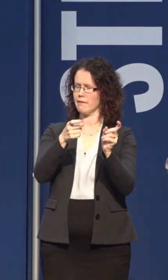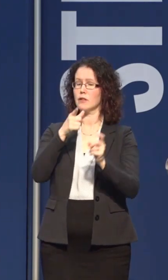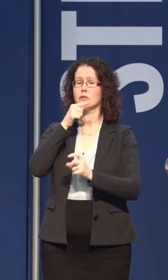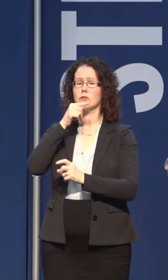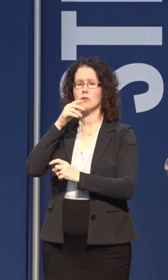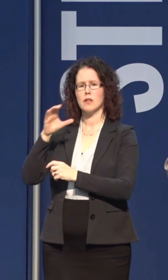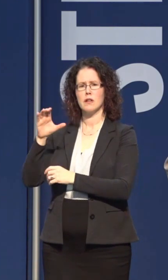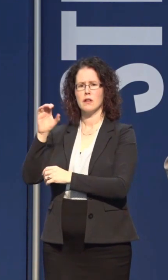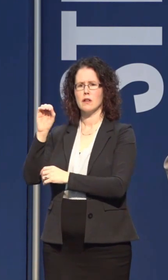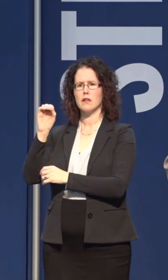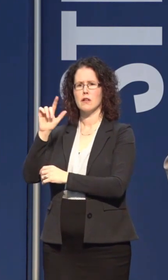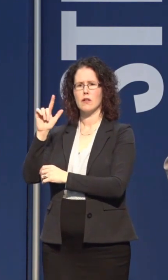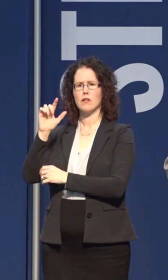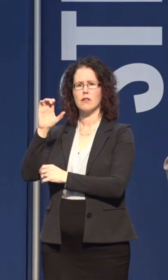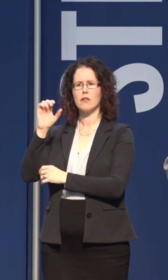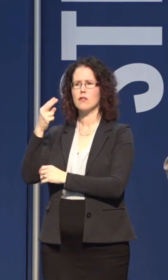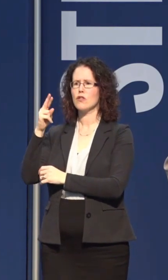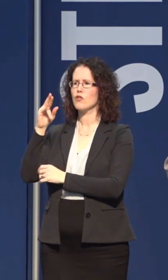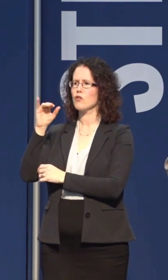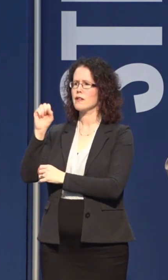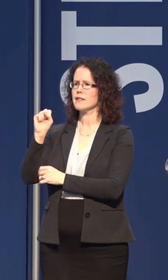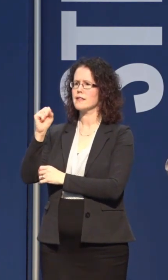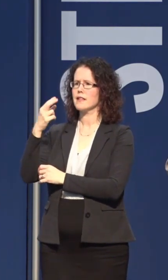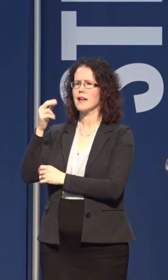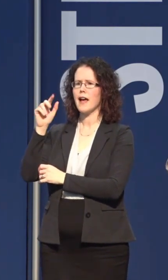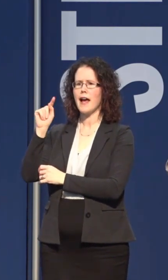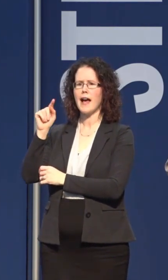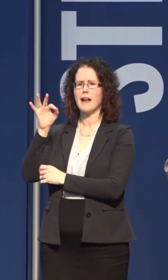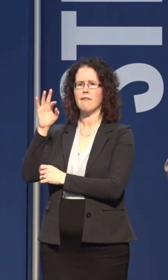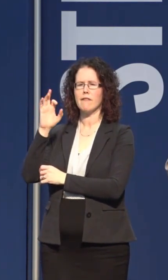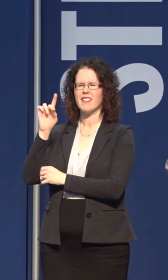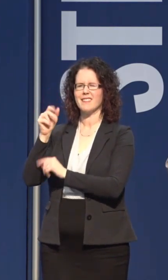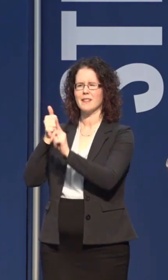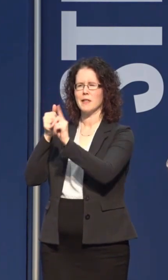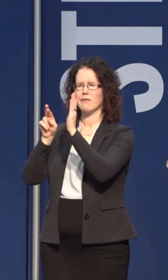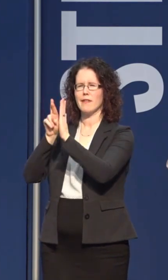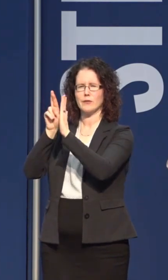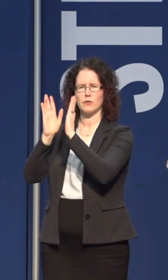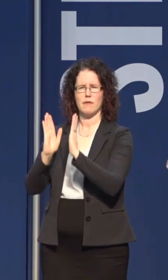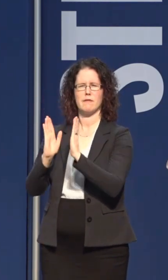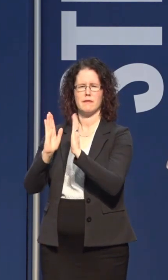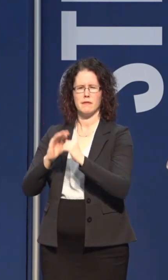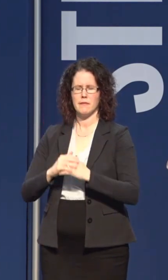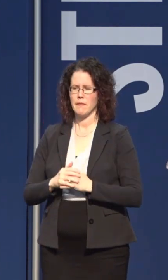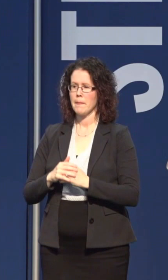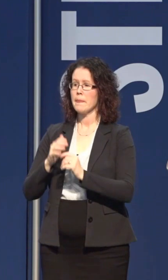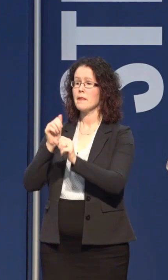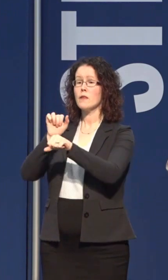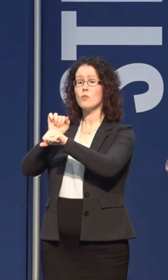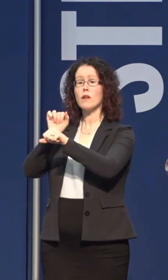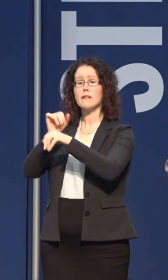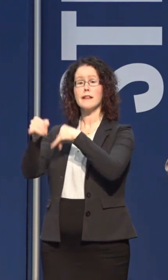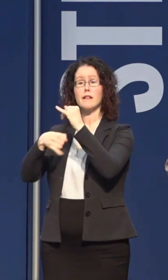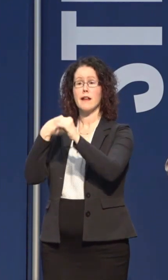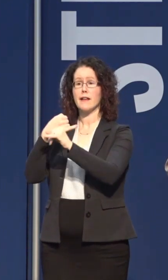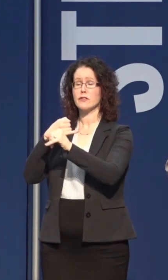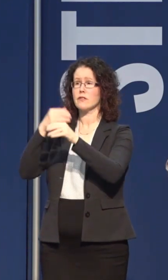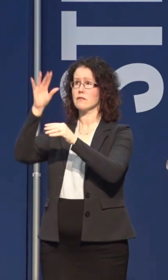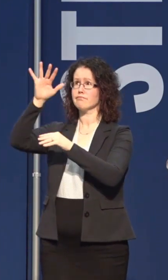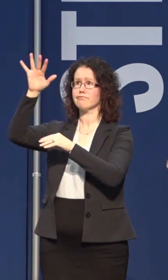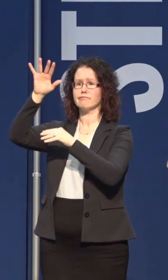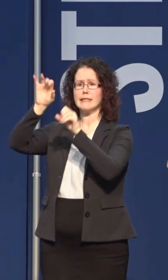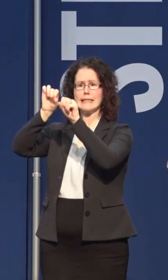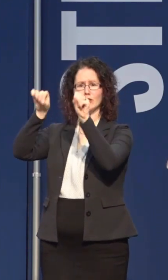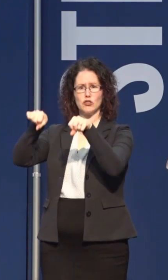Chris Hadfield. You see, when Colonel Hadfield was on the International Space Station, he was working with researchers from the Nova